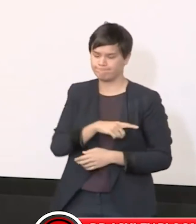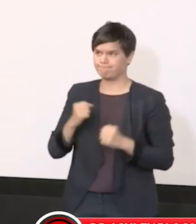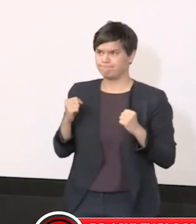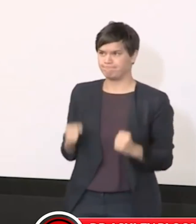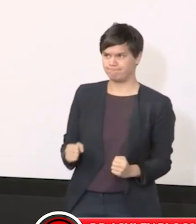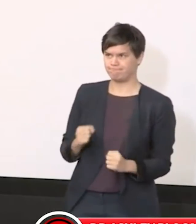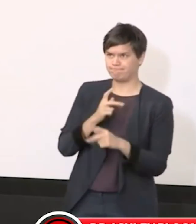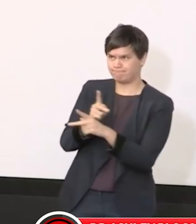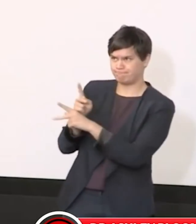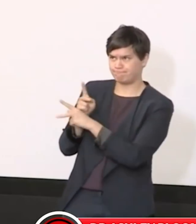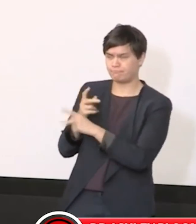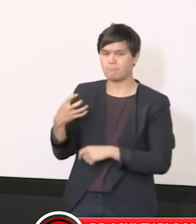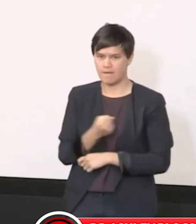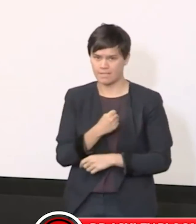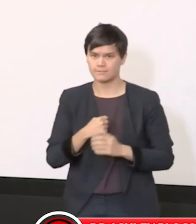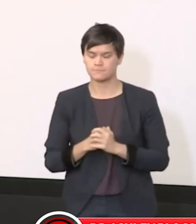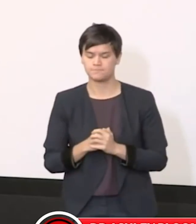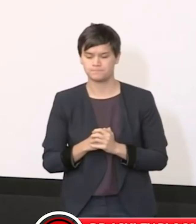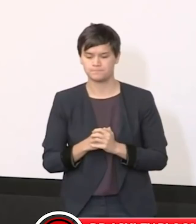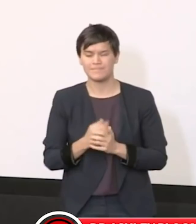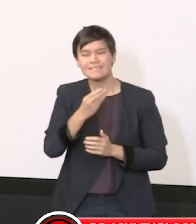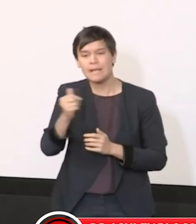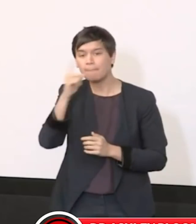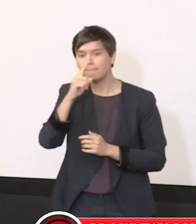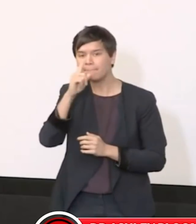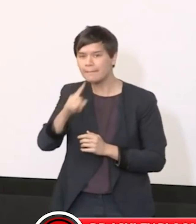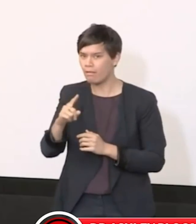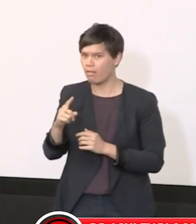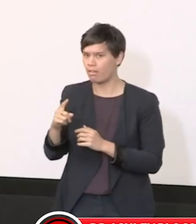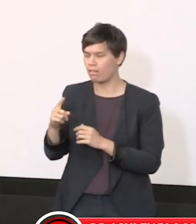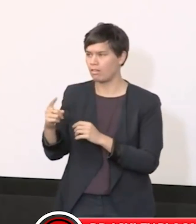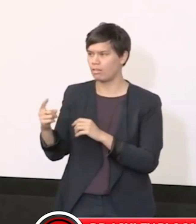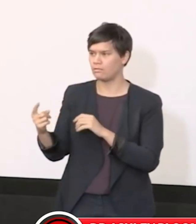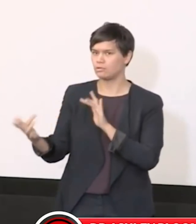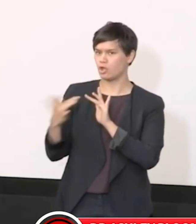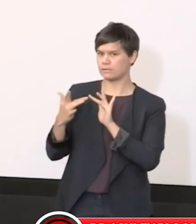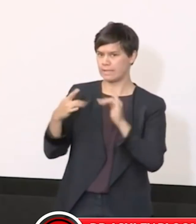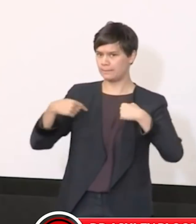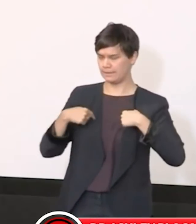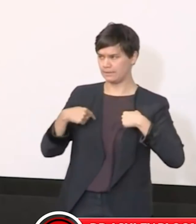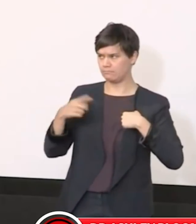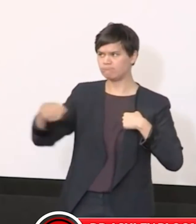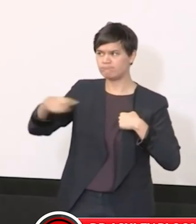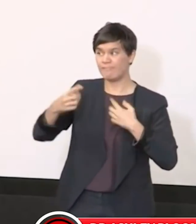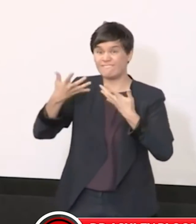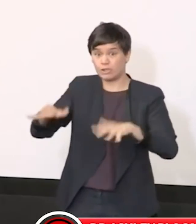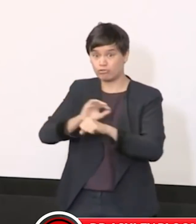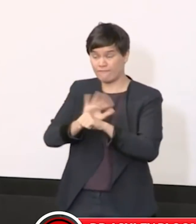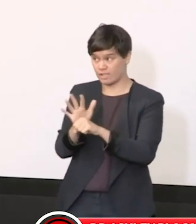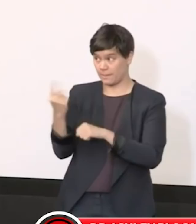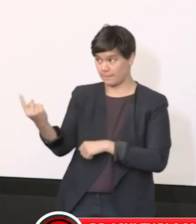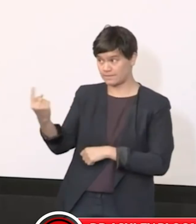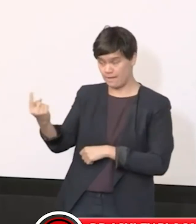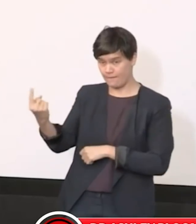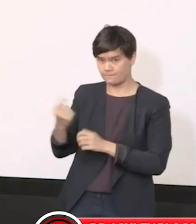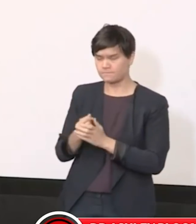I've had some correspondence from people who have had COVID infections and feel that now that even though they are fully